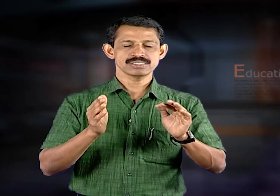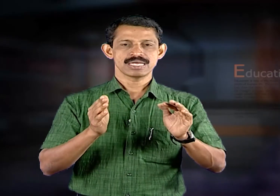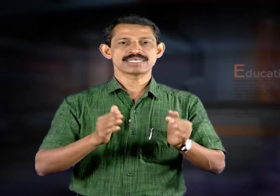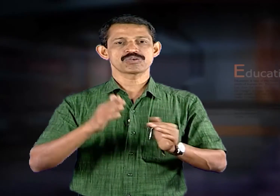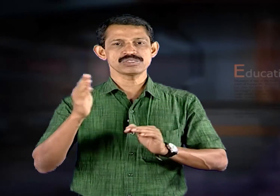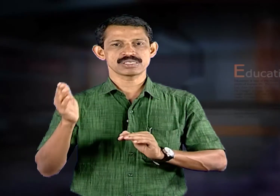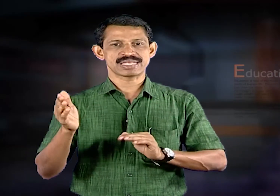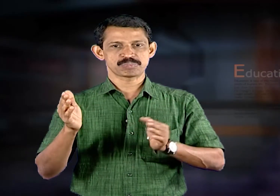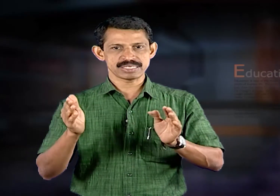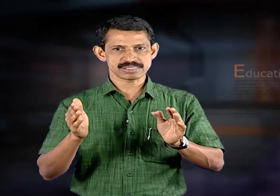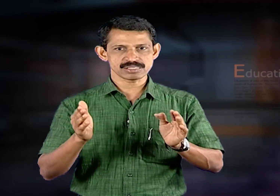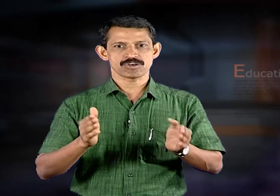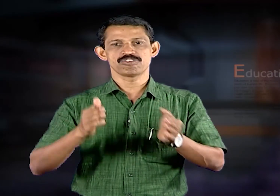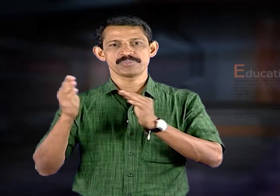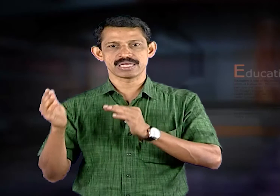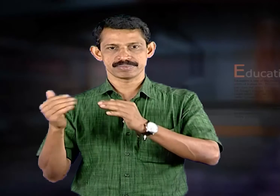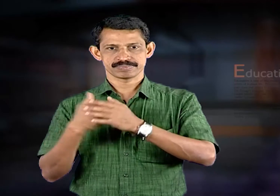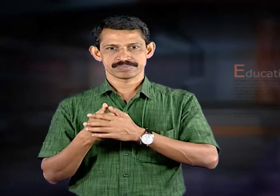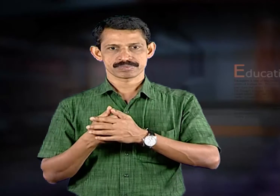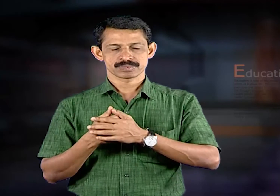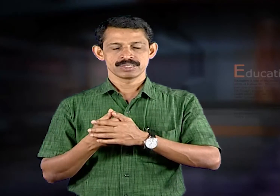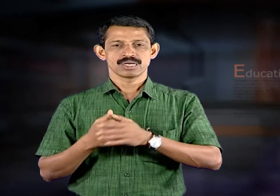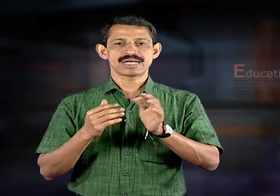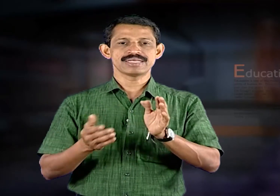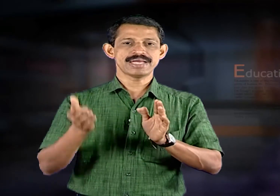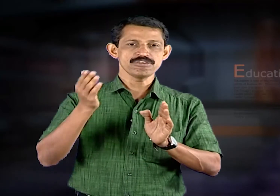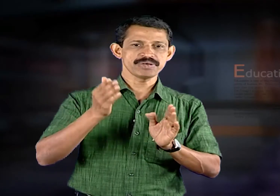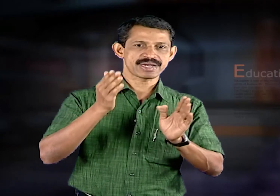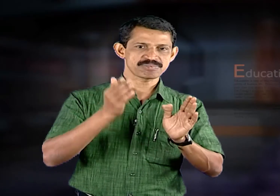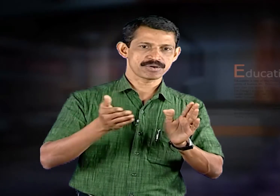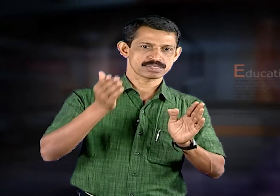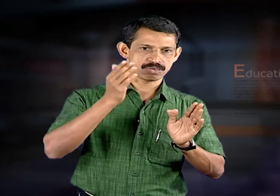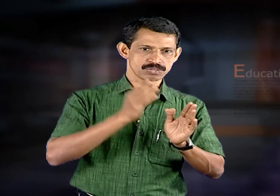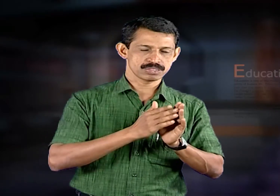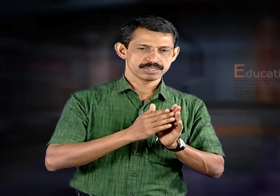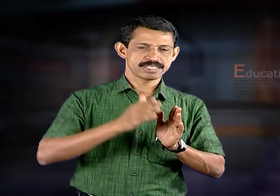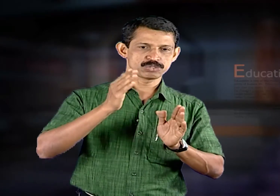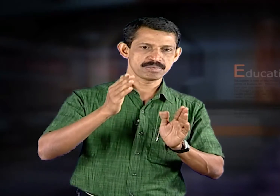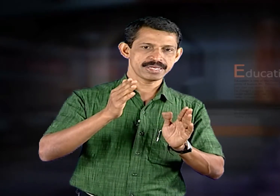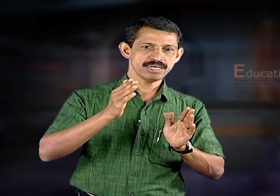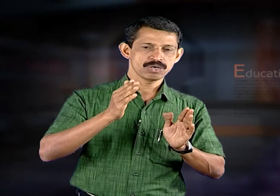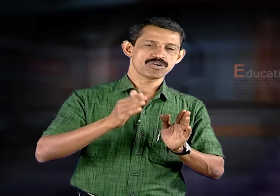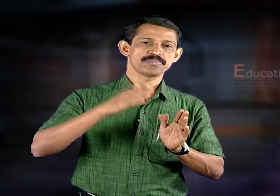and requested explanations over mail. At the end of a correspondence course, a student may or may